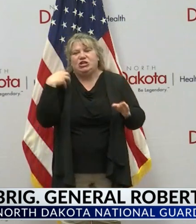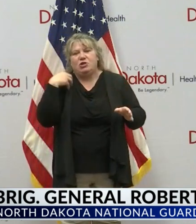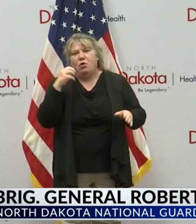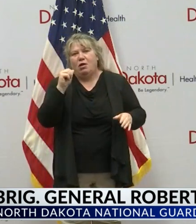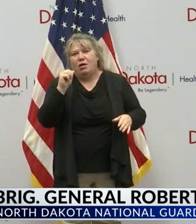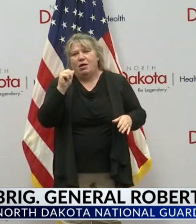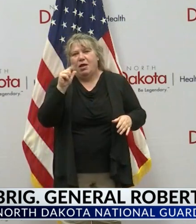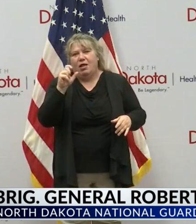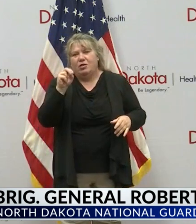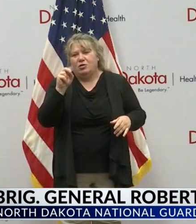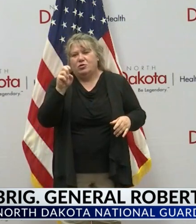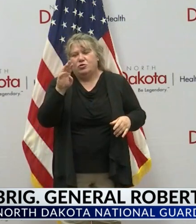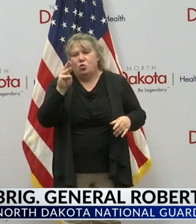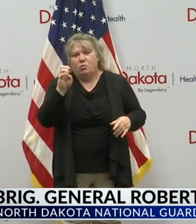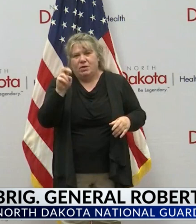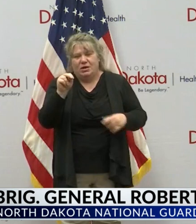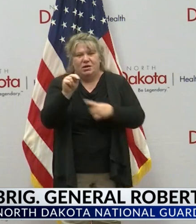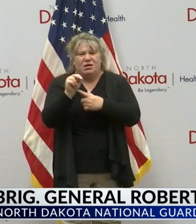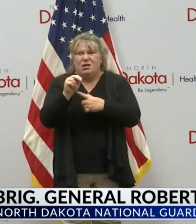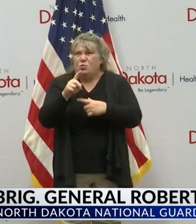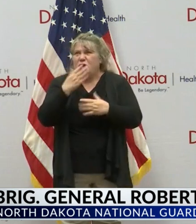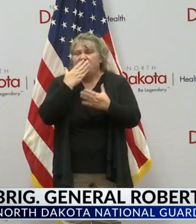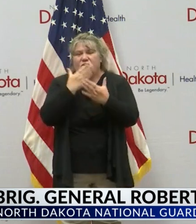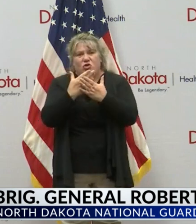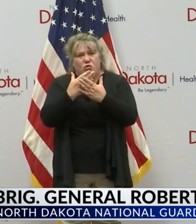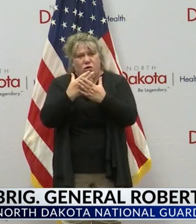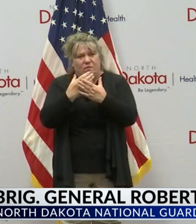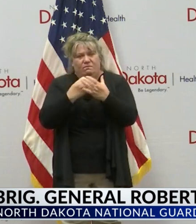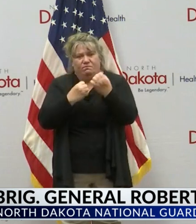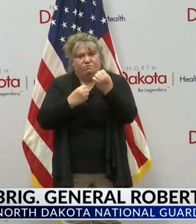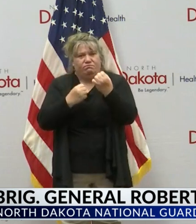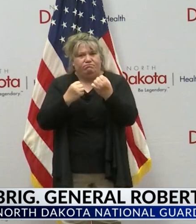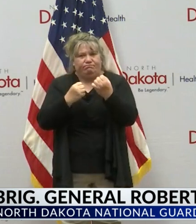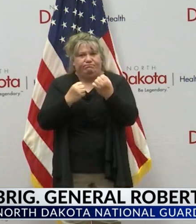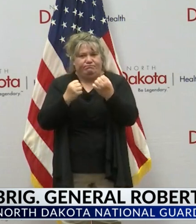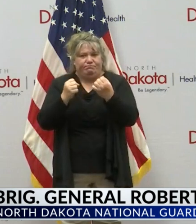Dorman. So we had a good foundation to work off of.